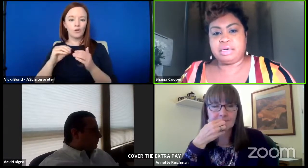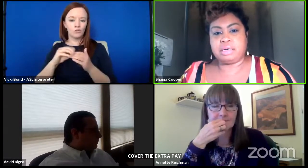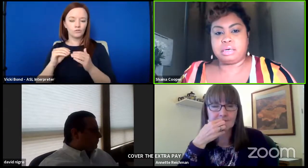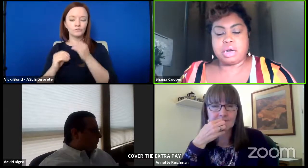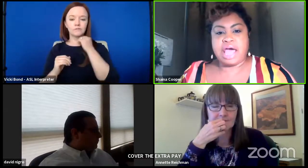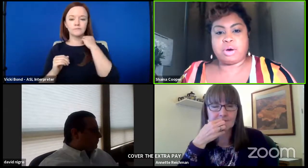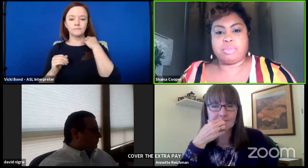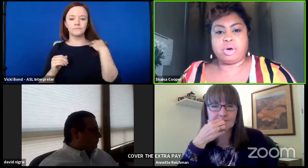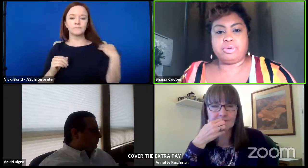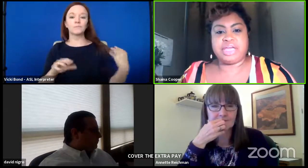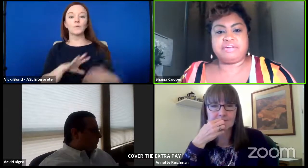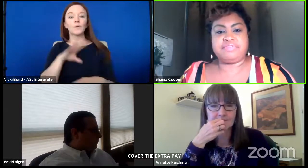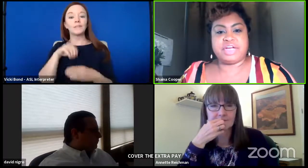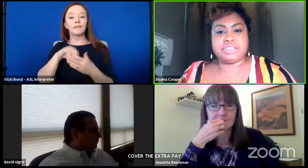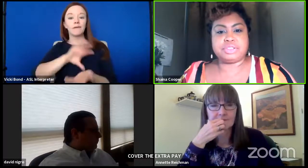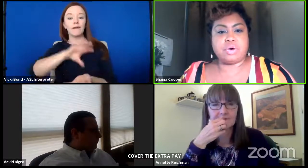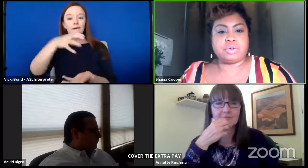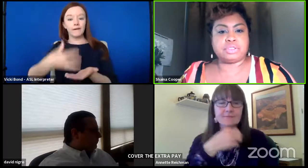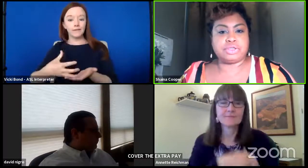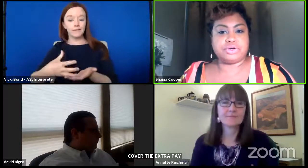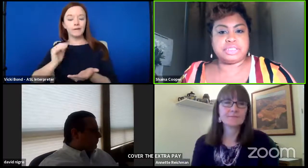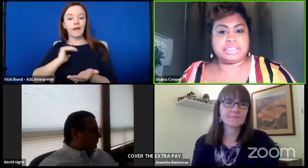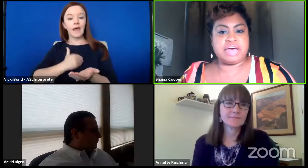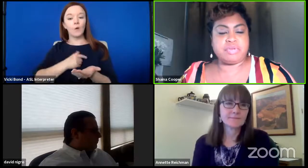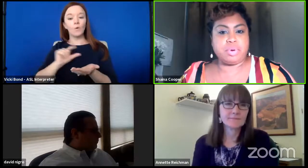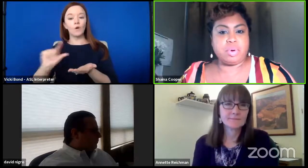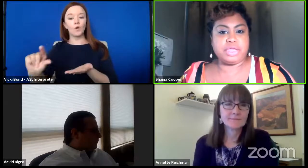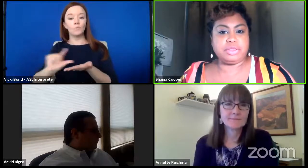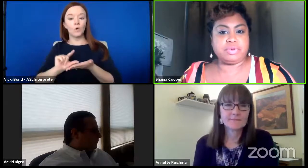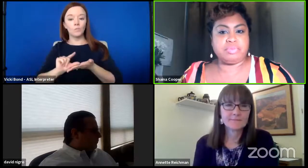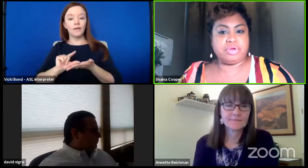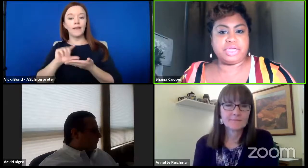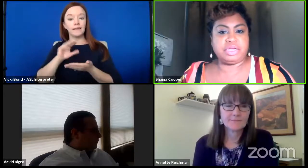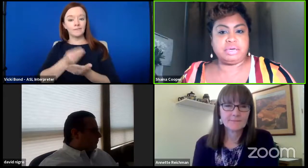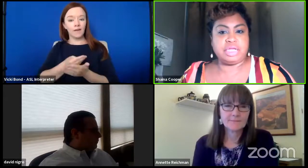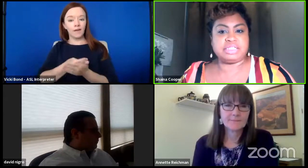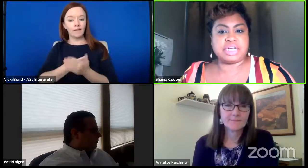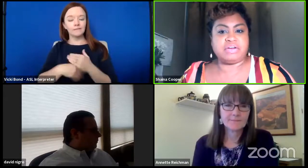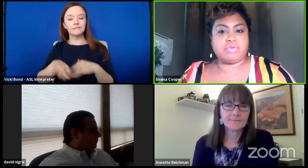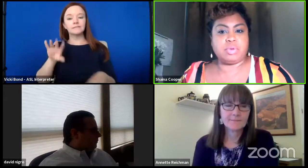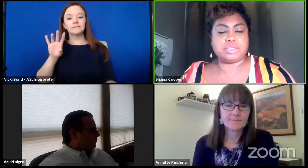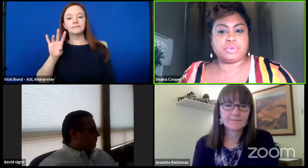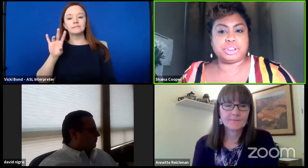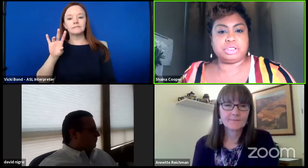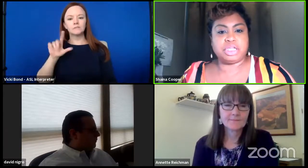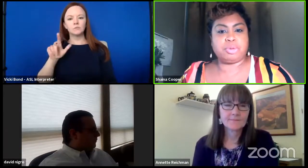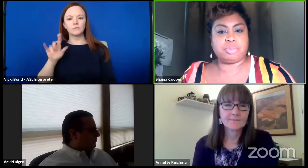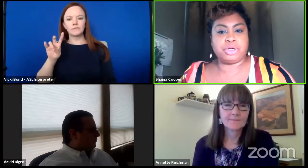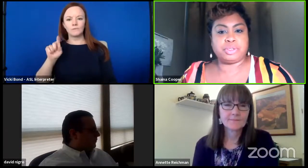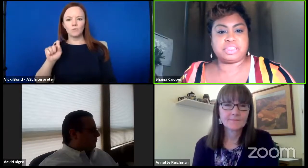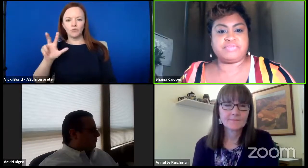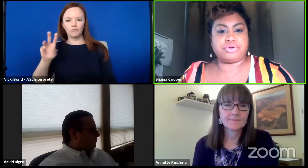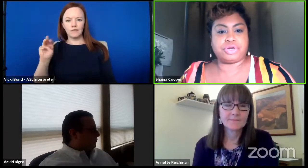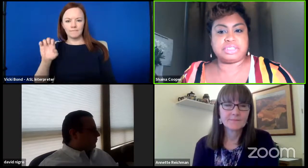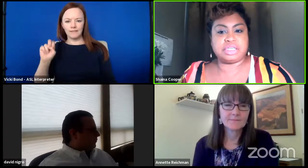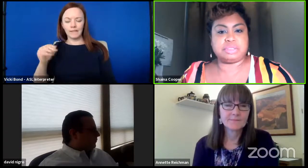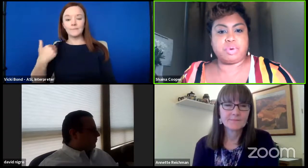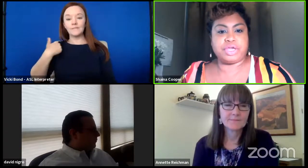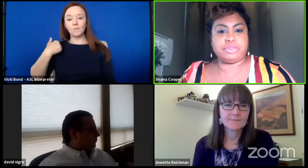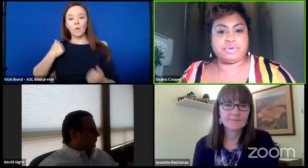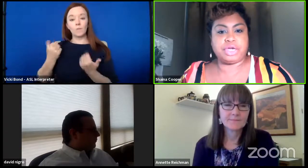Within that, our appropriated funds totals $37.3 million instead of what was originally proposed